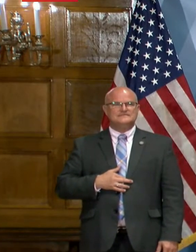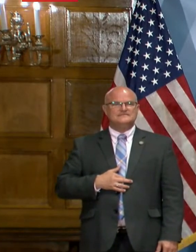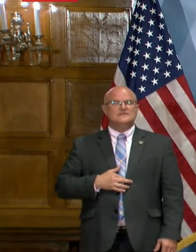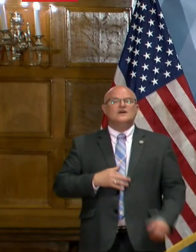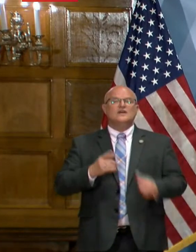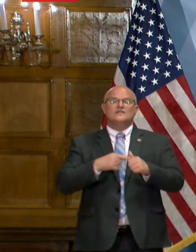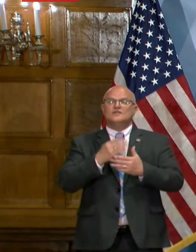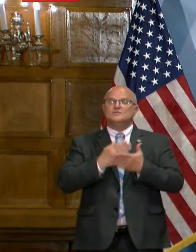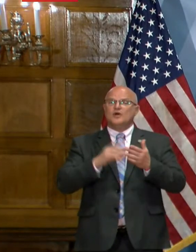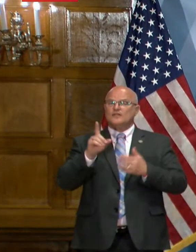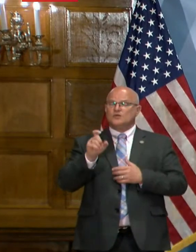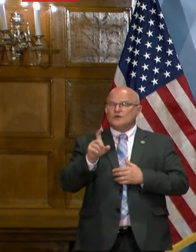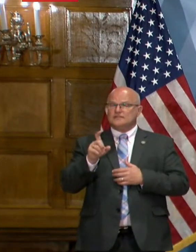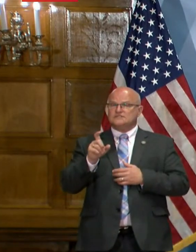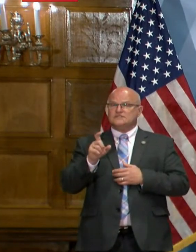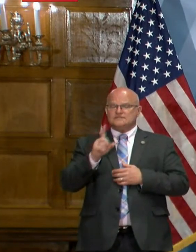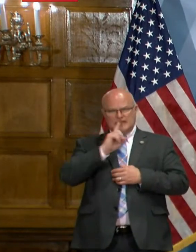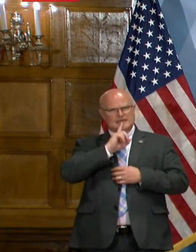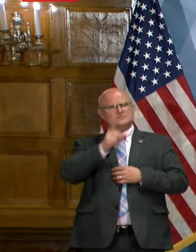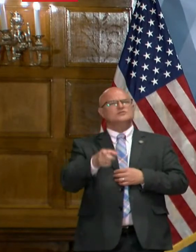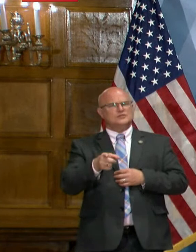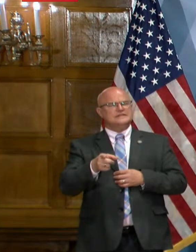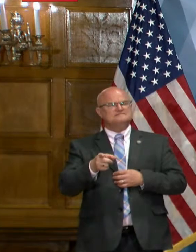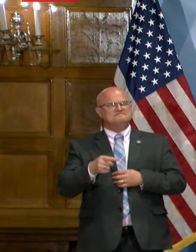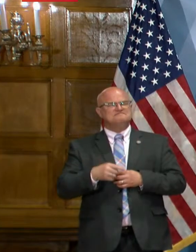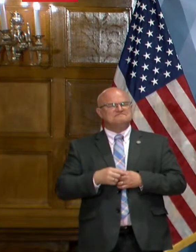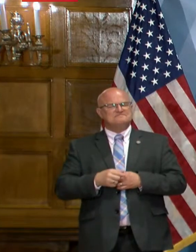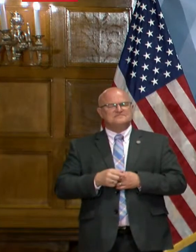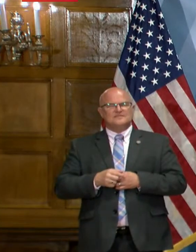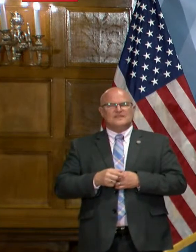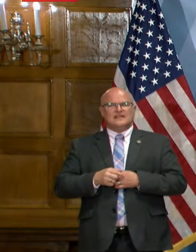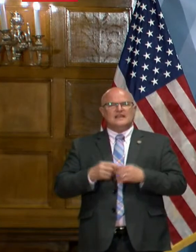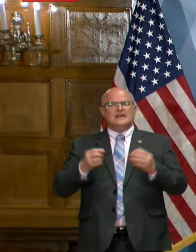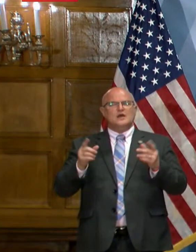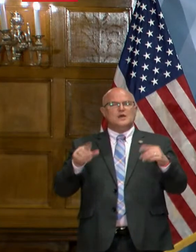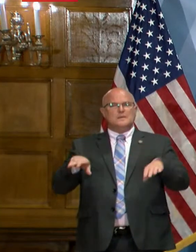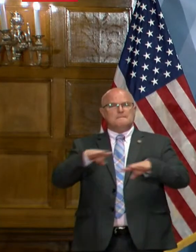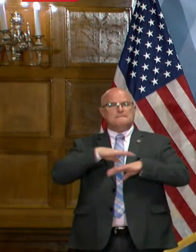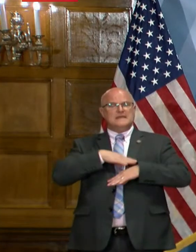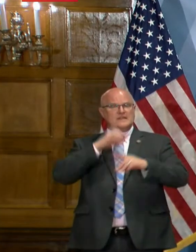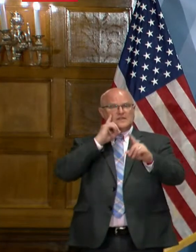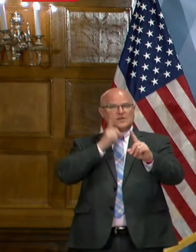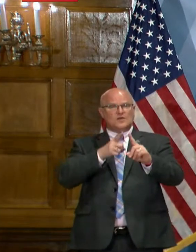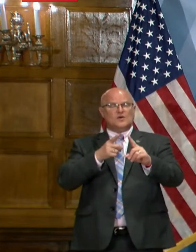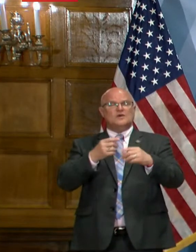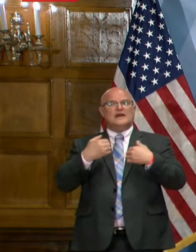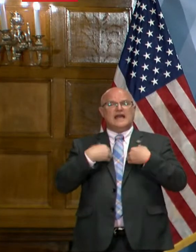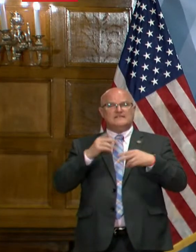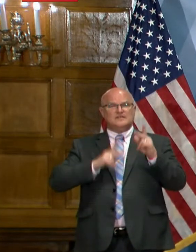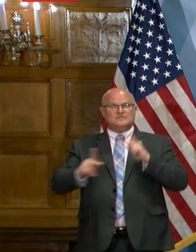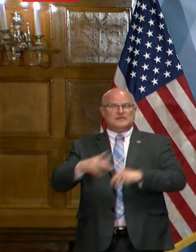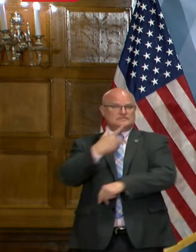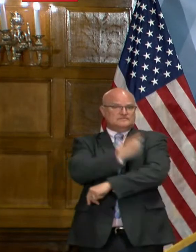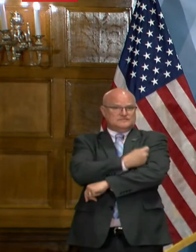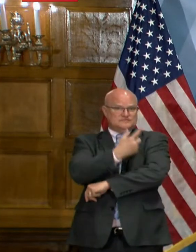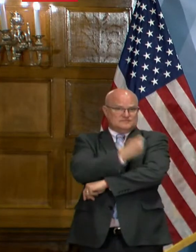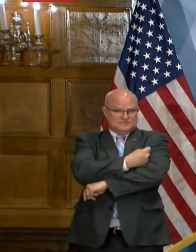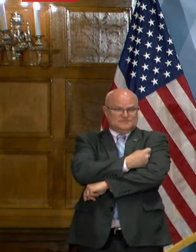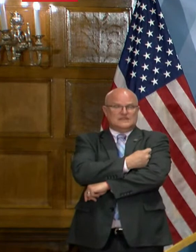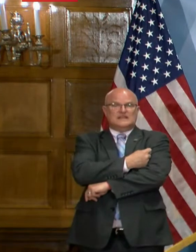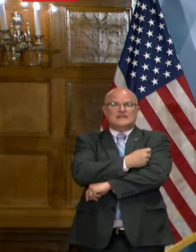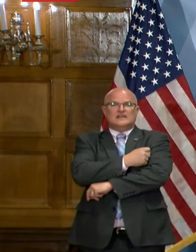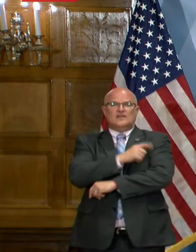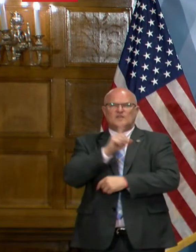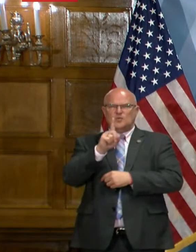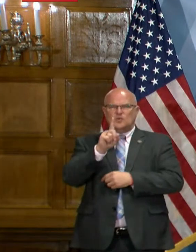On the first part of your question, absolutely. Meeting the goal of getting Arkansans vaccinated, specifically the